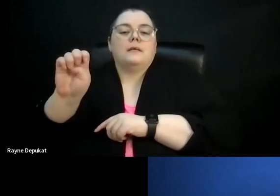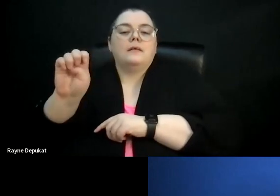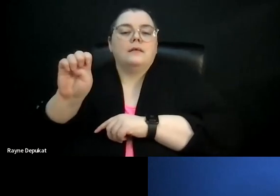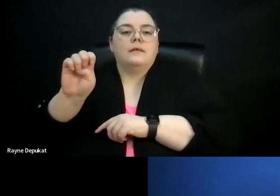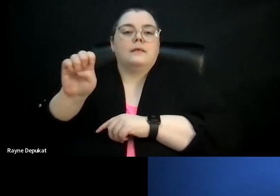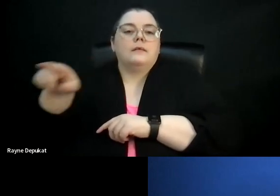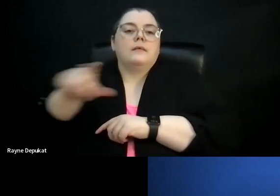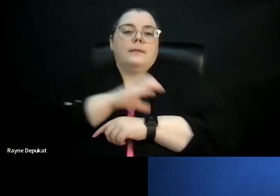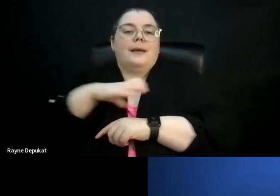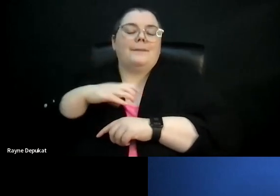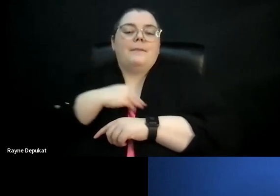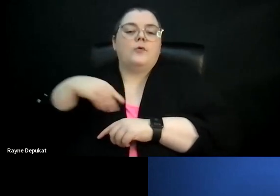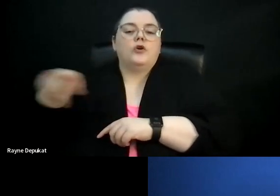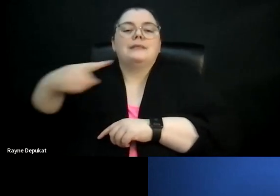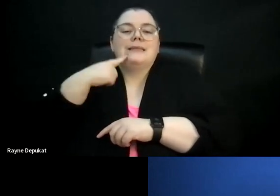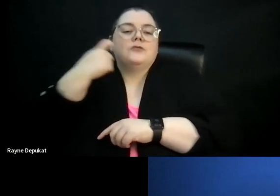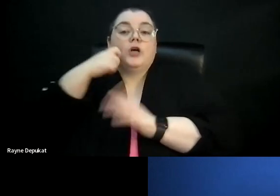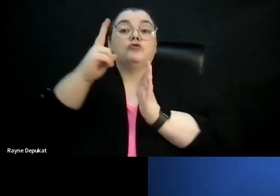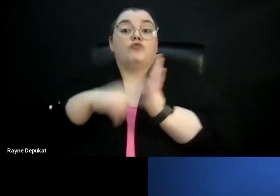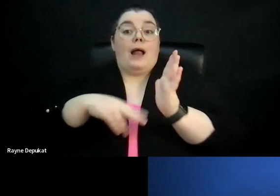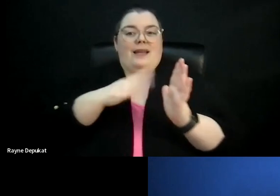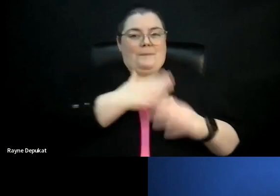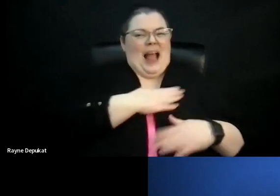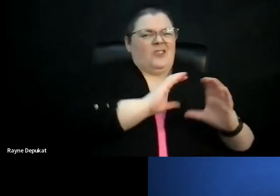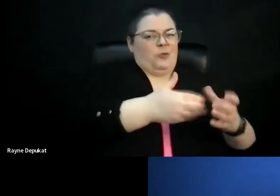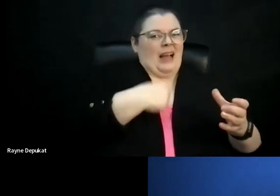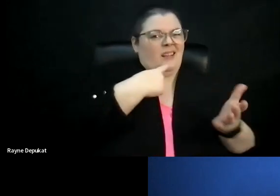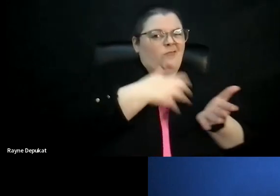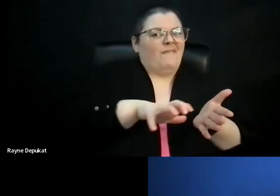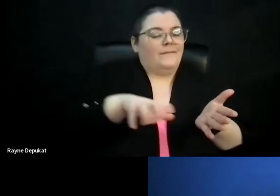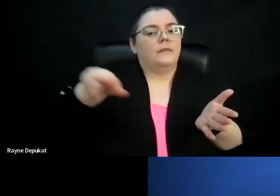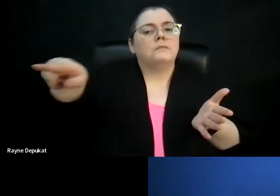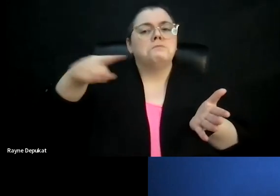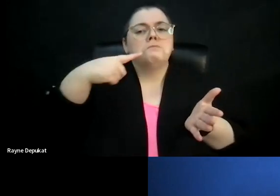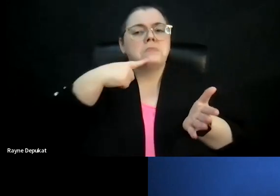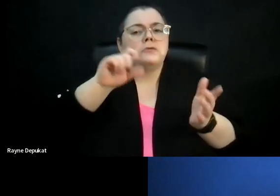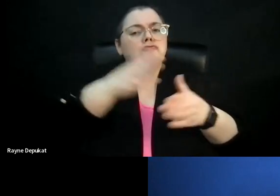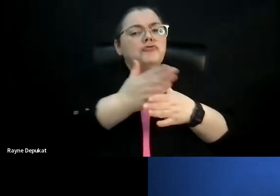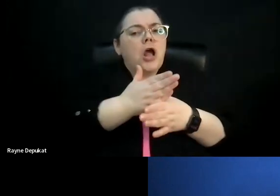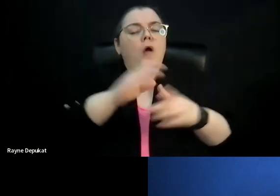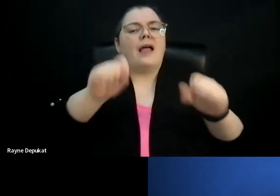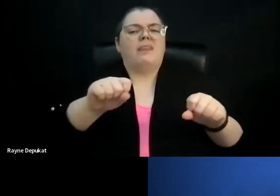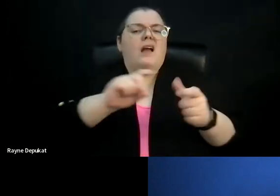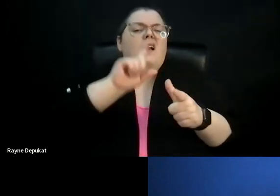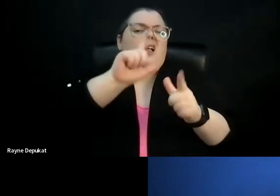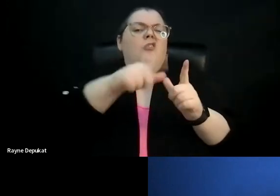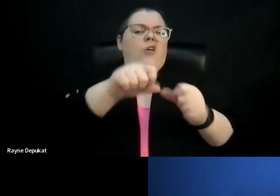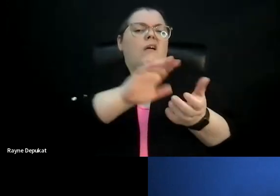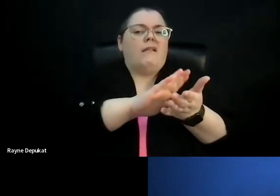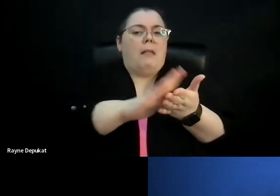A comment from Amy, a committee member, that said recently read the rough draft that we had from the other